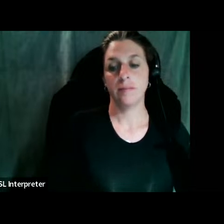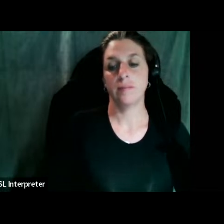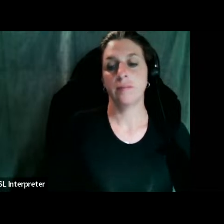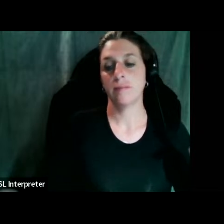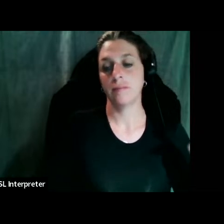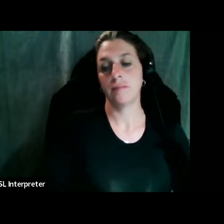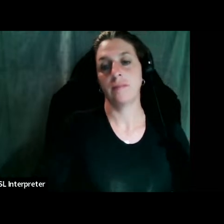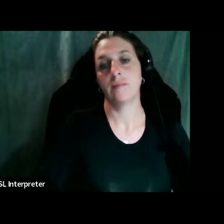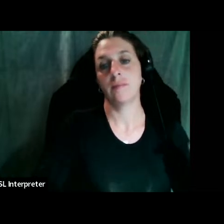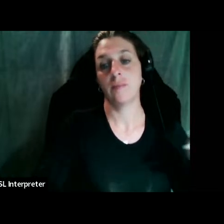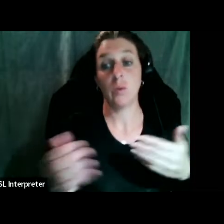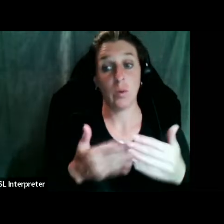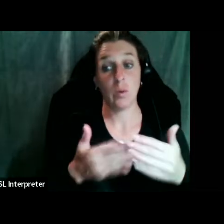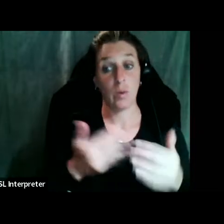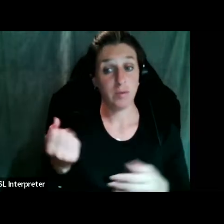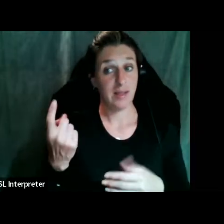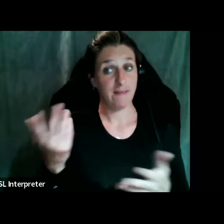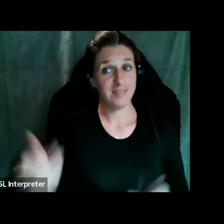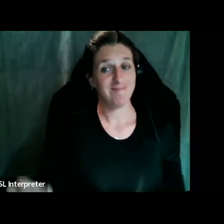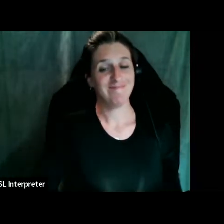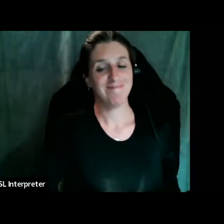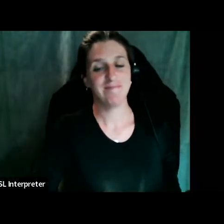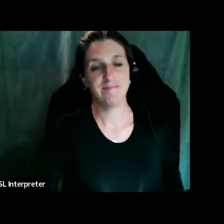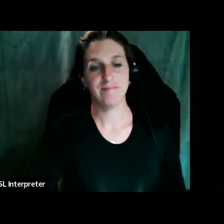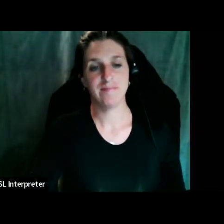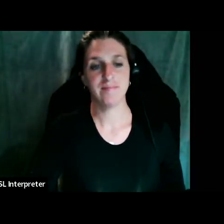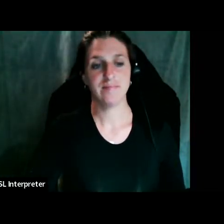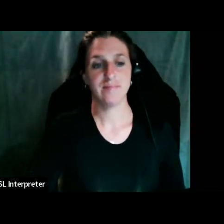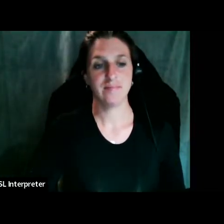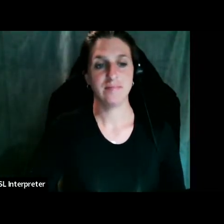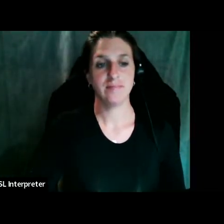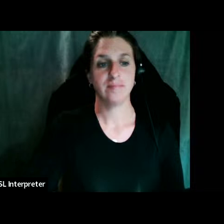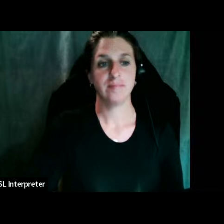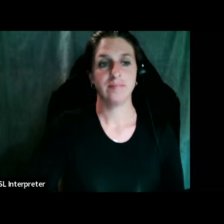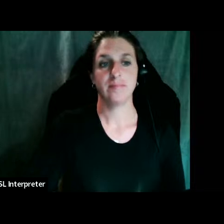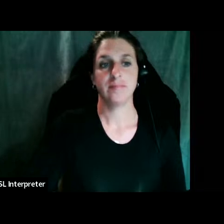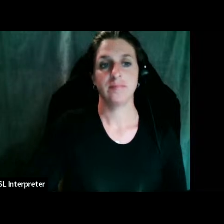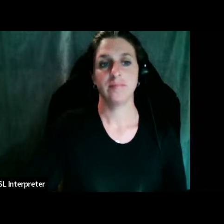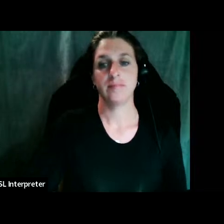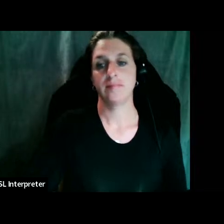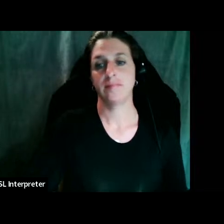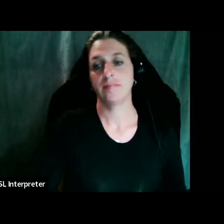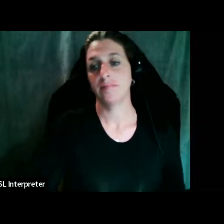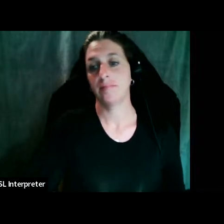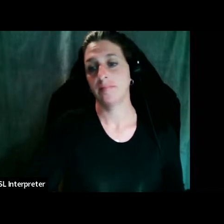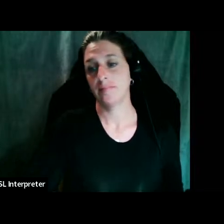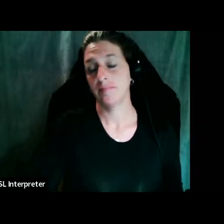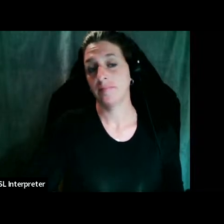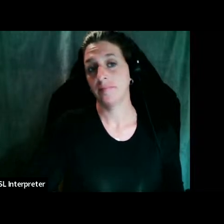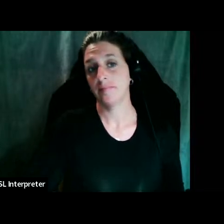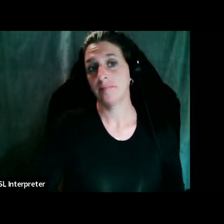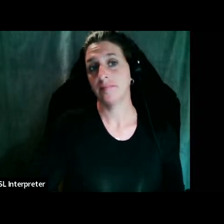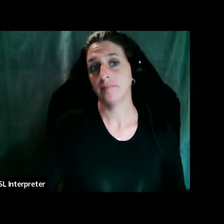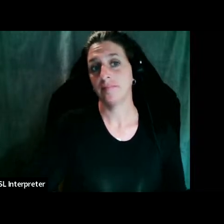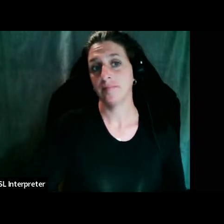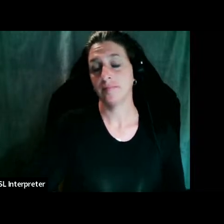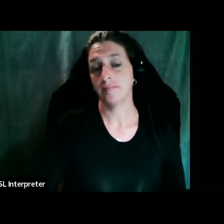it's almost 11 now. Okay. Still above the board. Yes. It's a open it, healthy open it. Mhm. excess, but